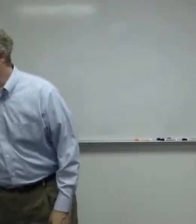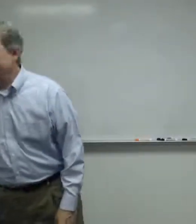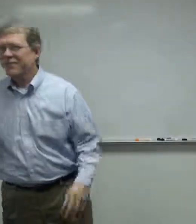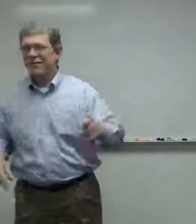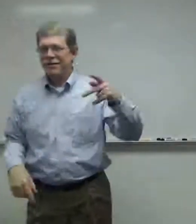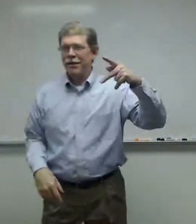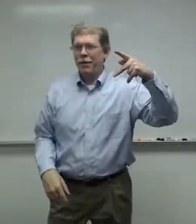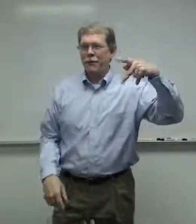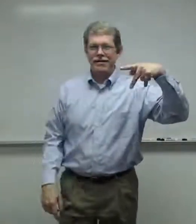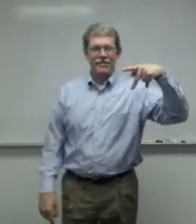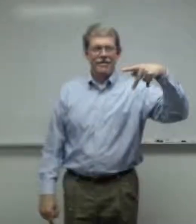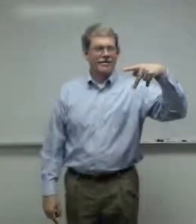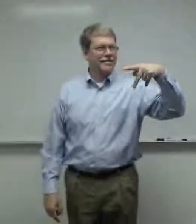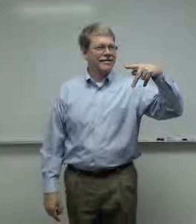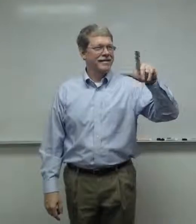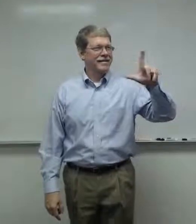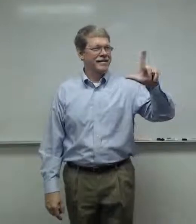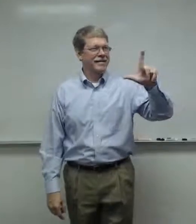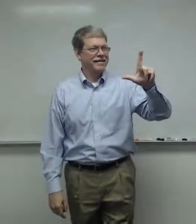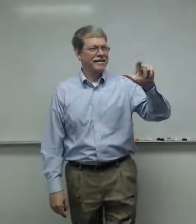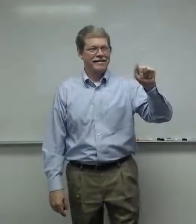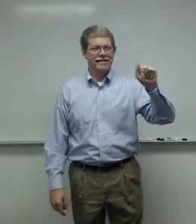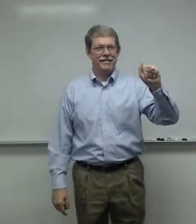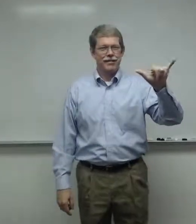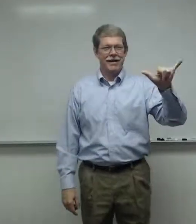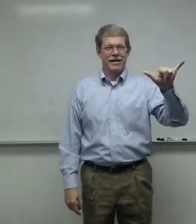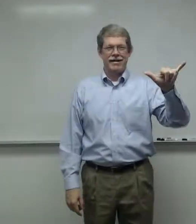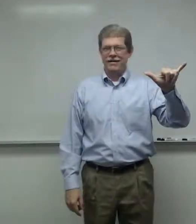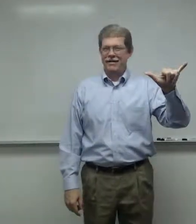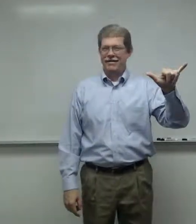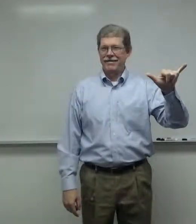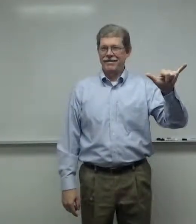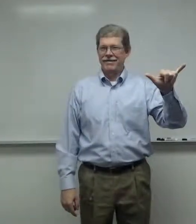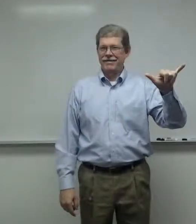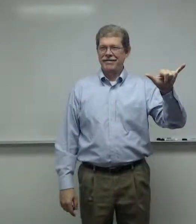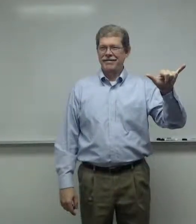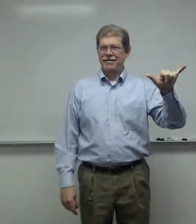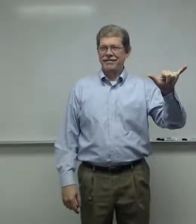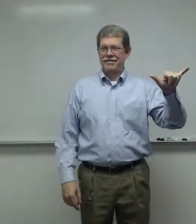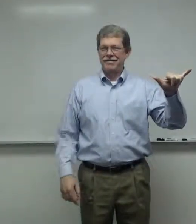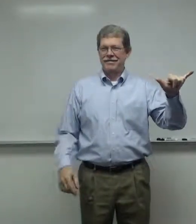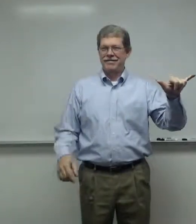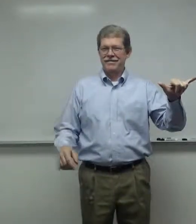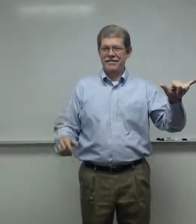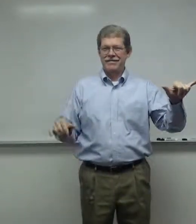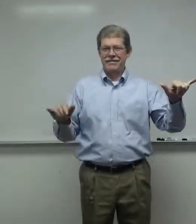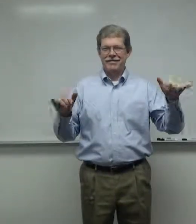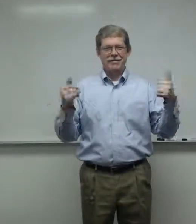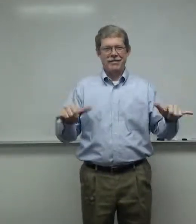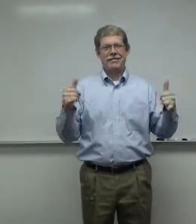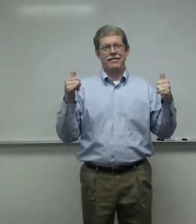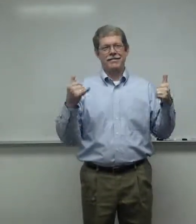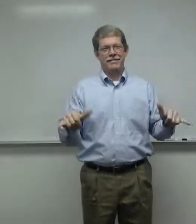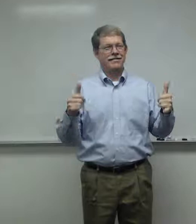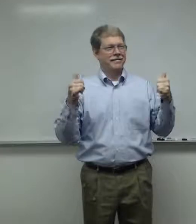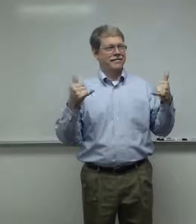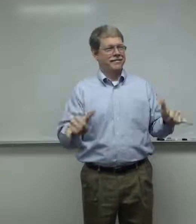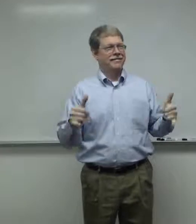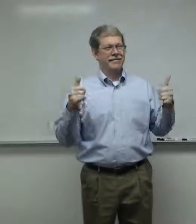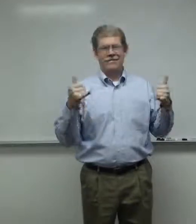doing. play. Yeah. Play. And you